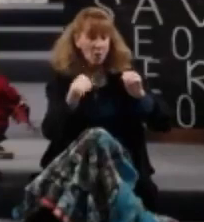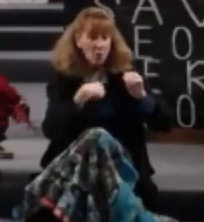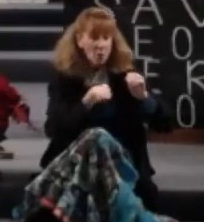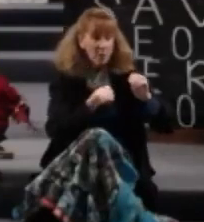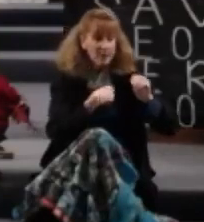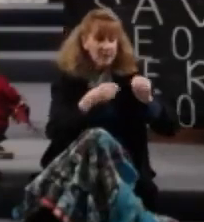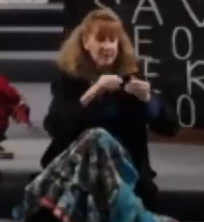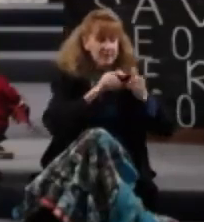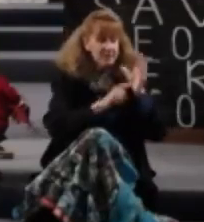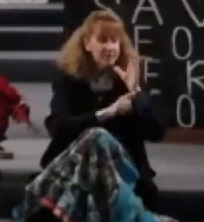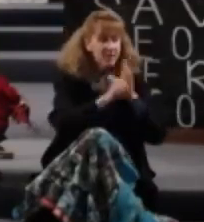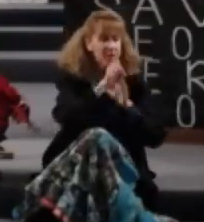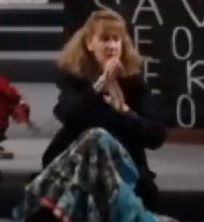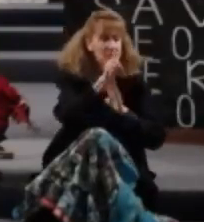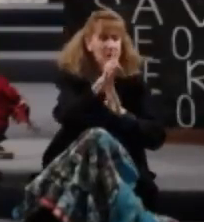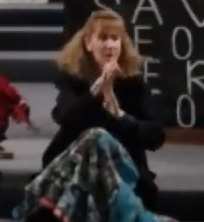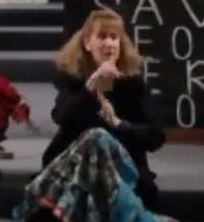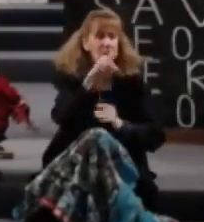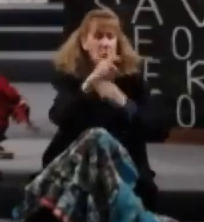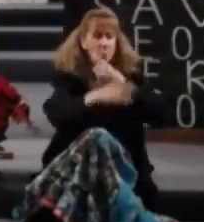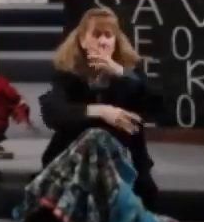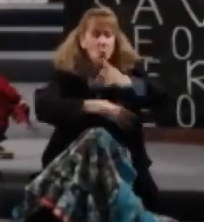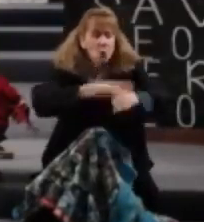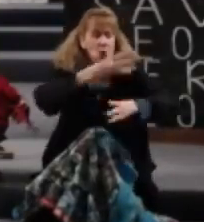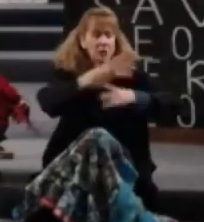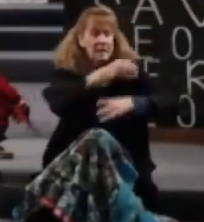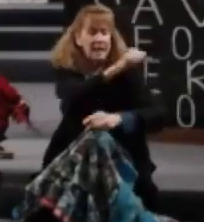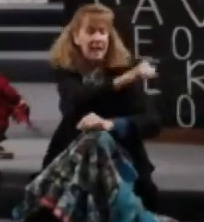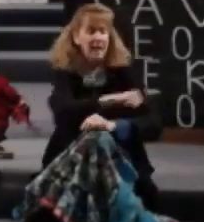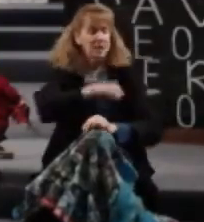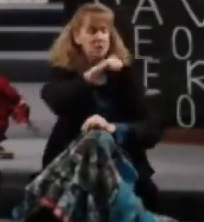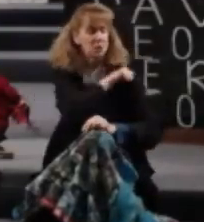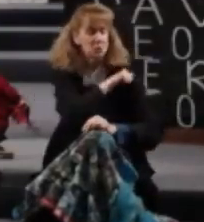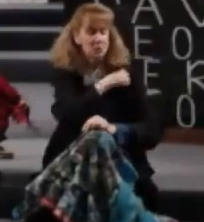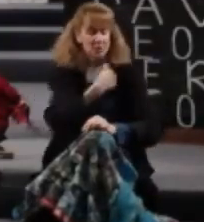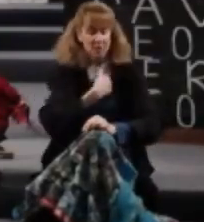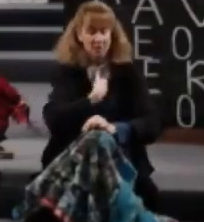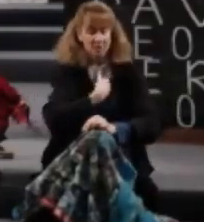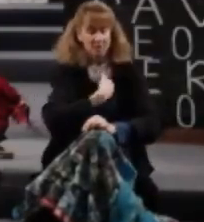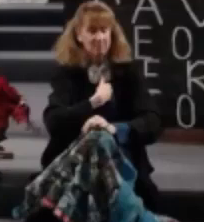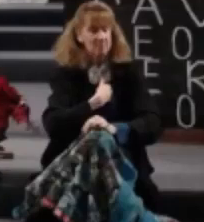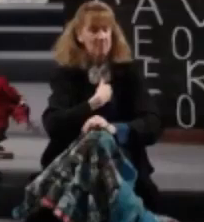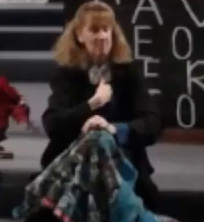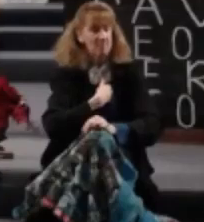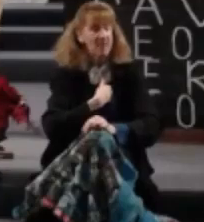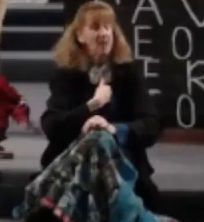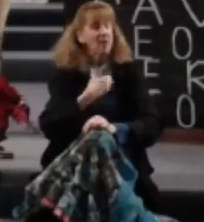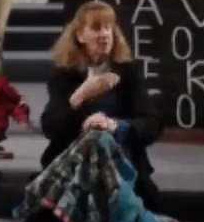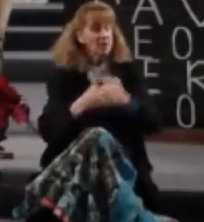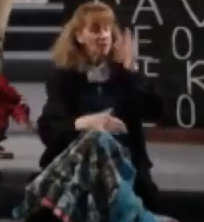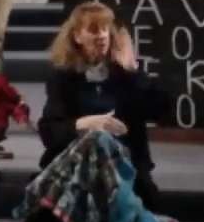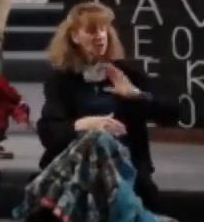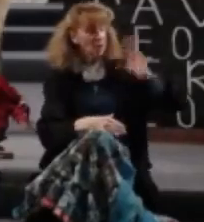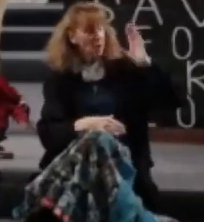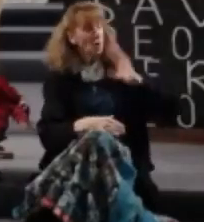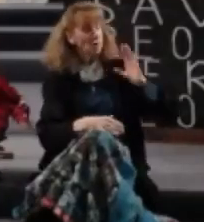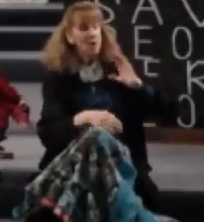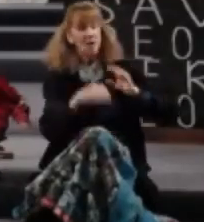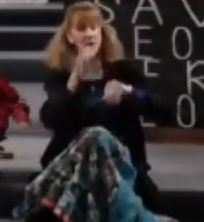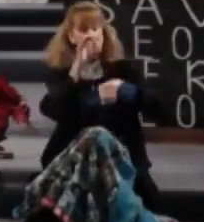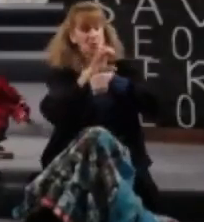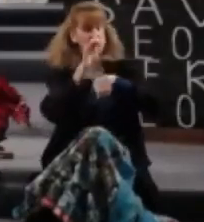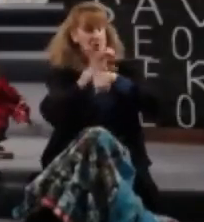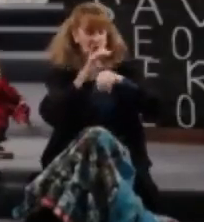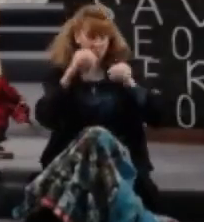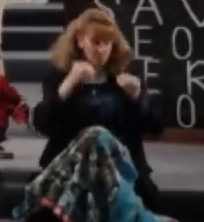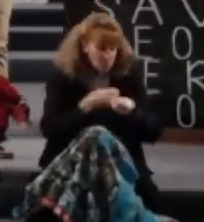pagan attitudes in our own lives. That's what happened at the church in Corinth. And Paul wrote them a